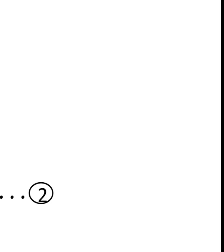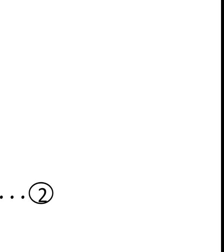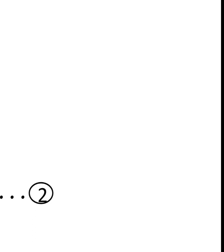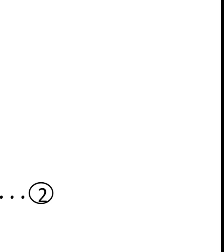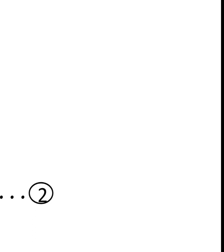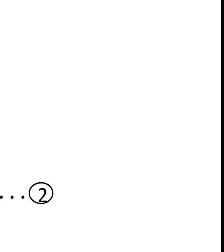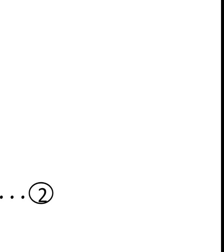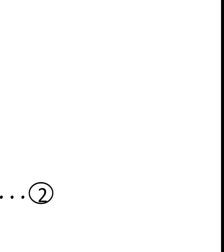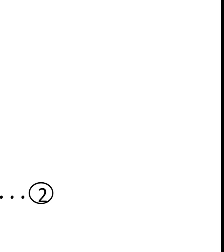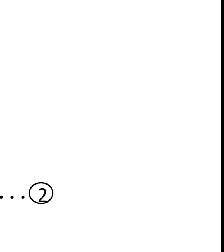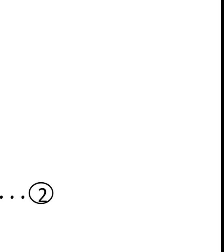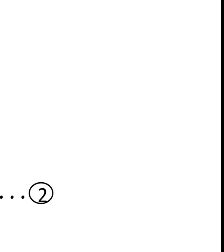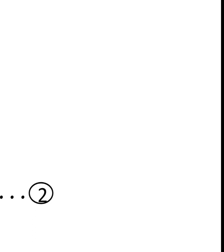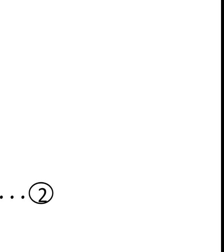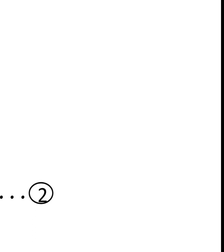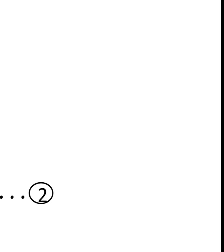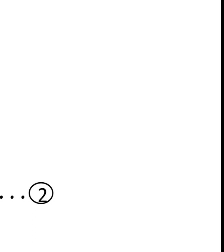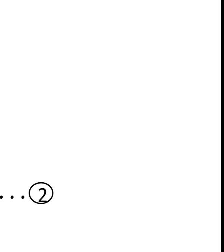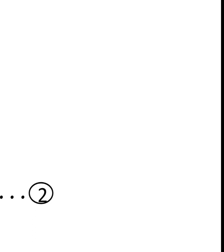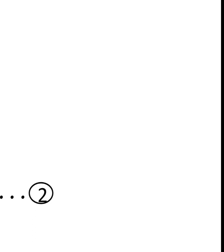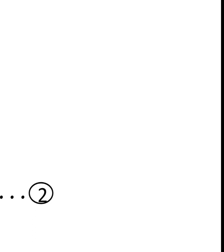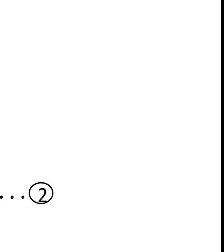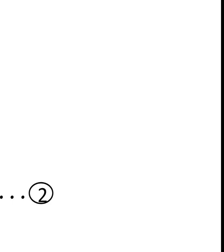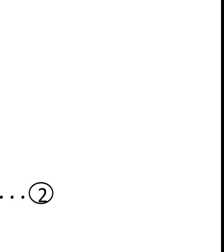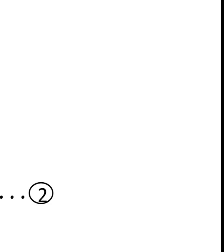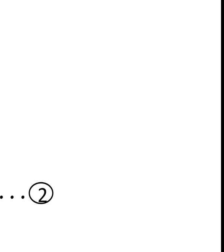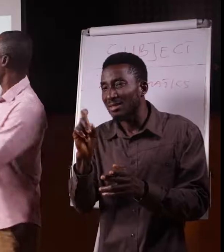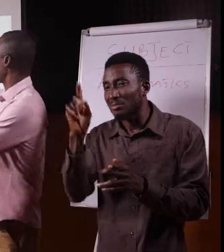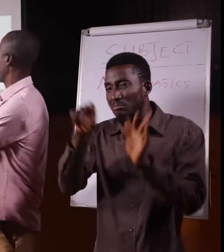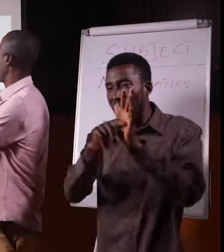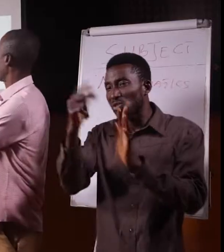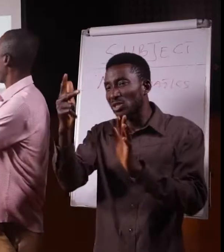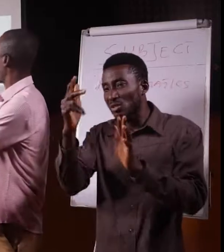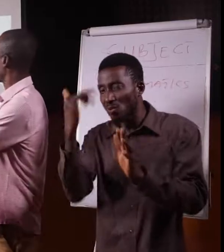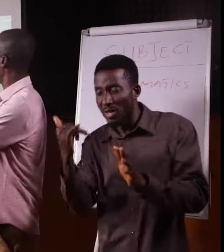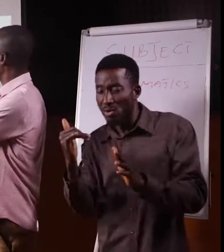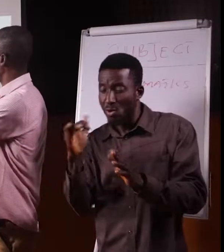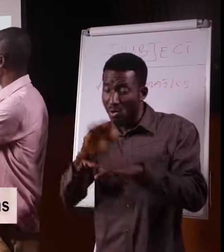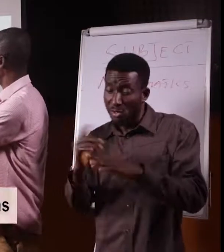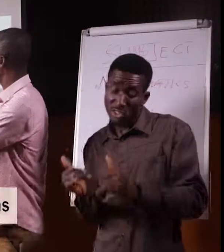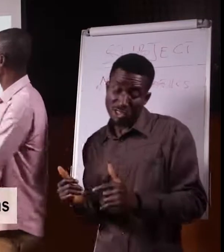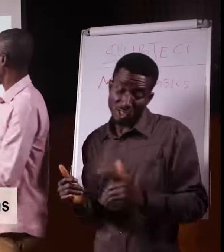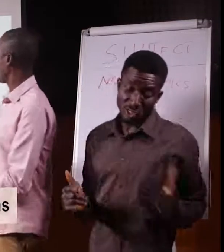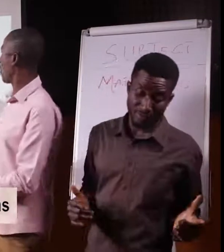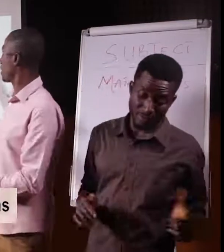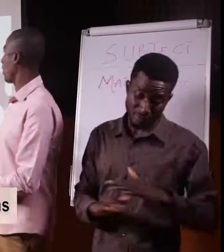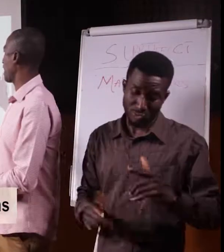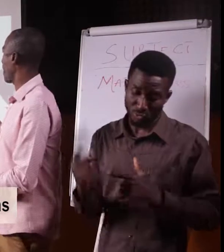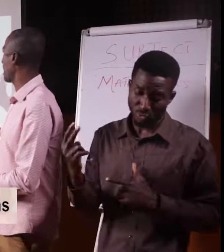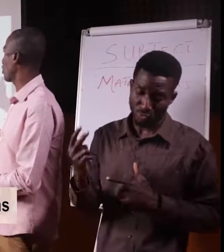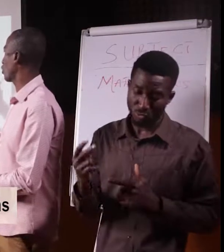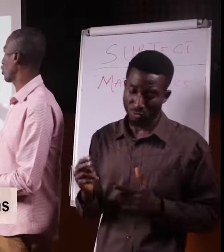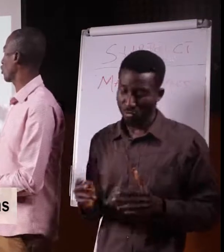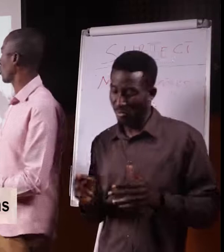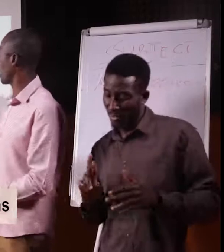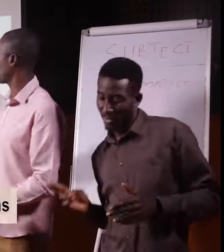of 9x minus 3y. Now, on the left, the base is 2. And on the right, the